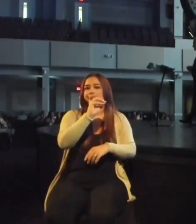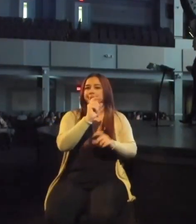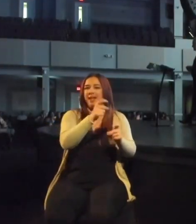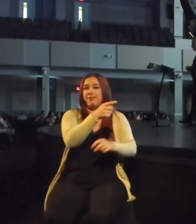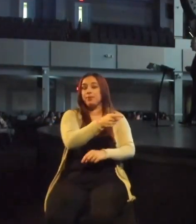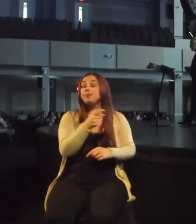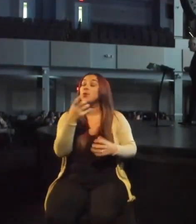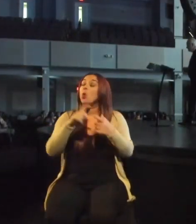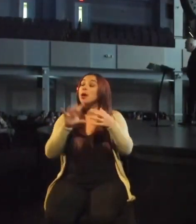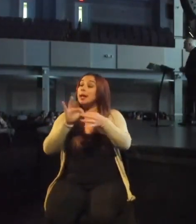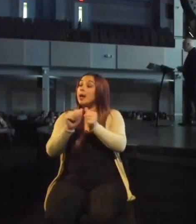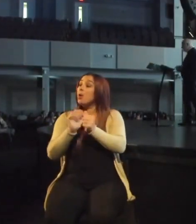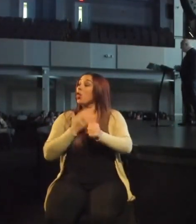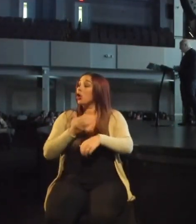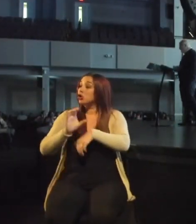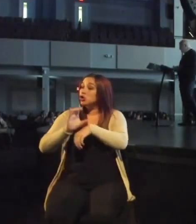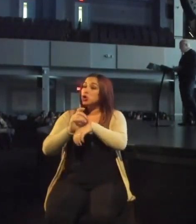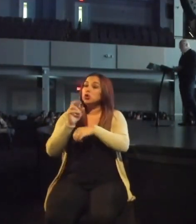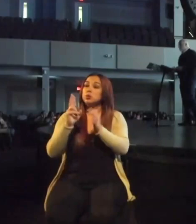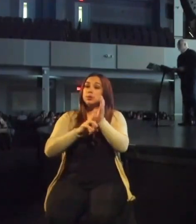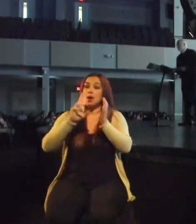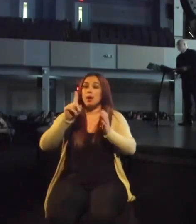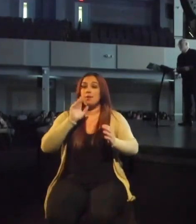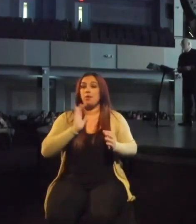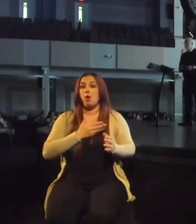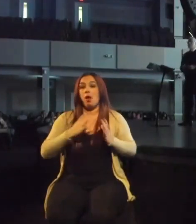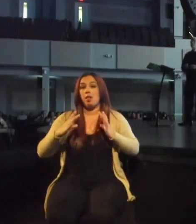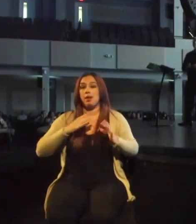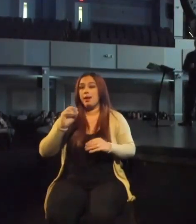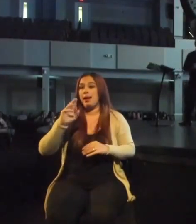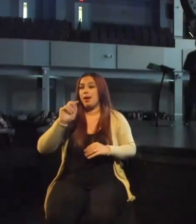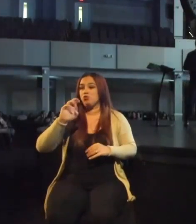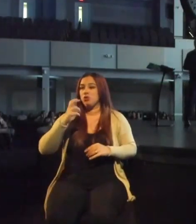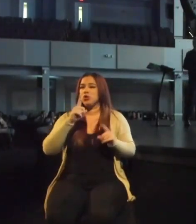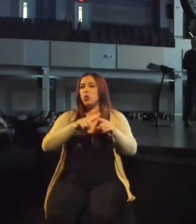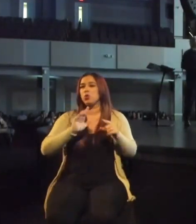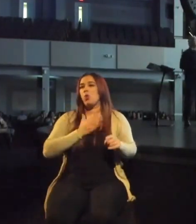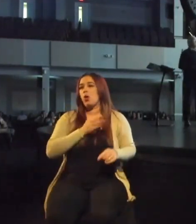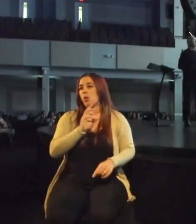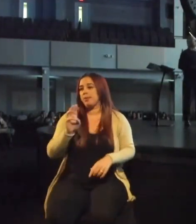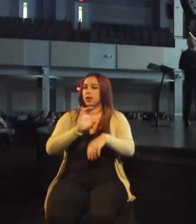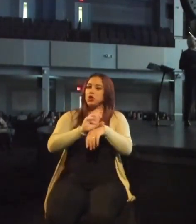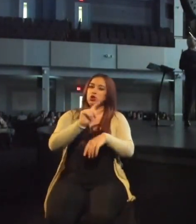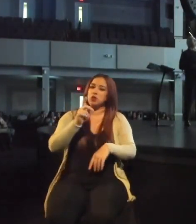to our church or to sign up to be a part of our holiday outreach, visit our website at